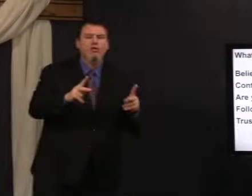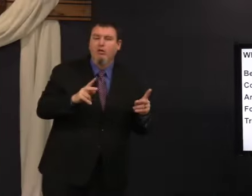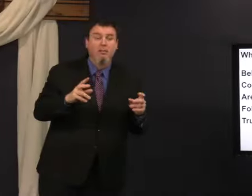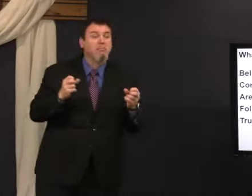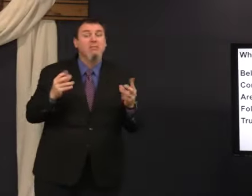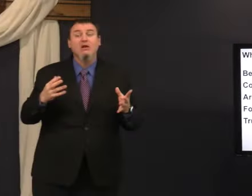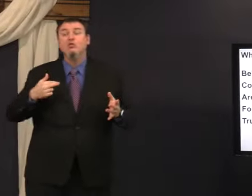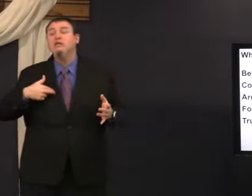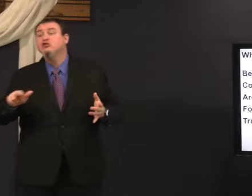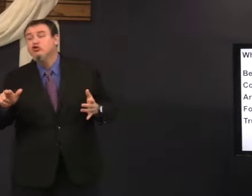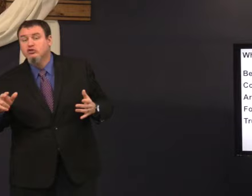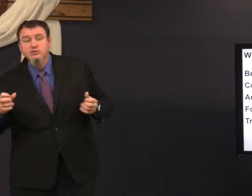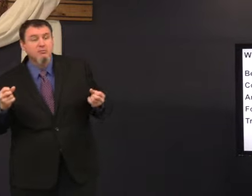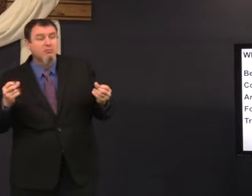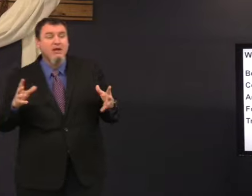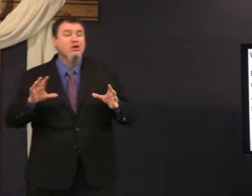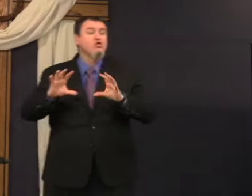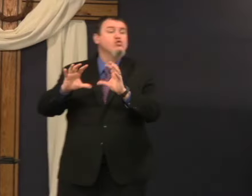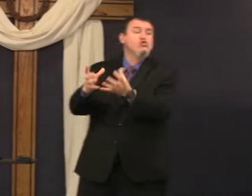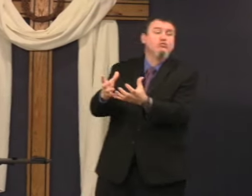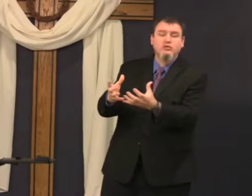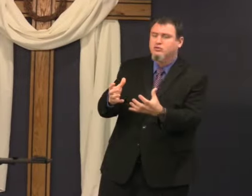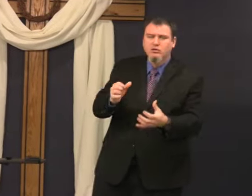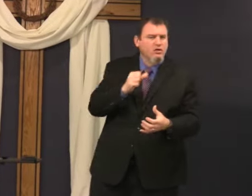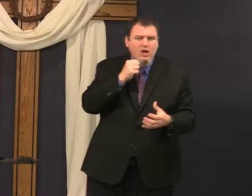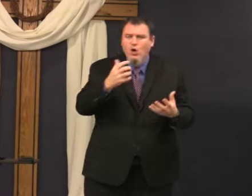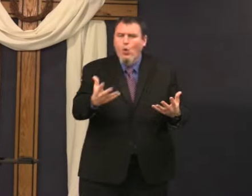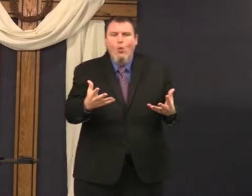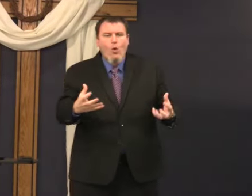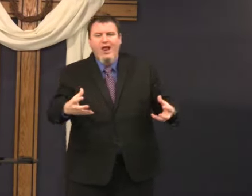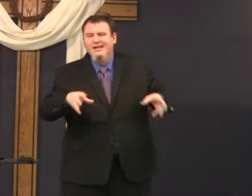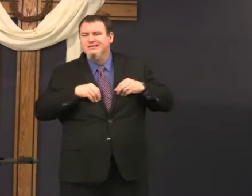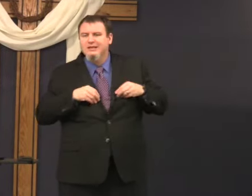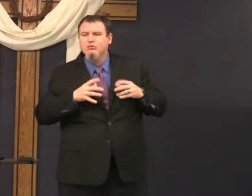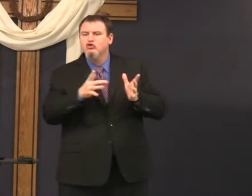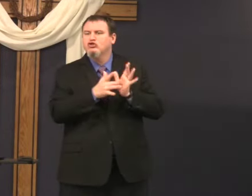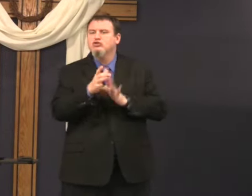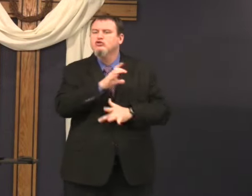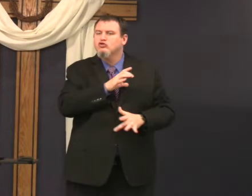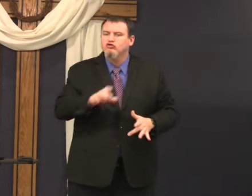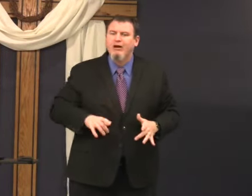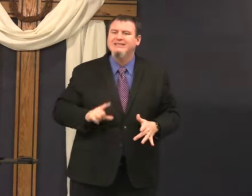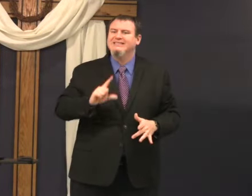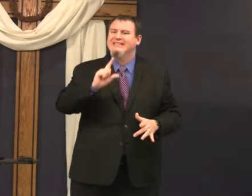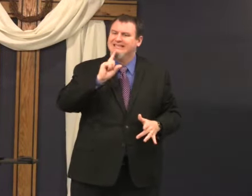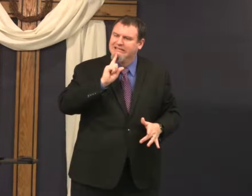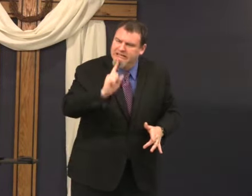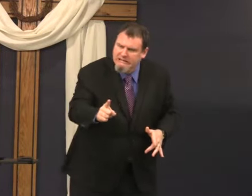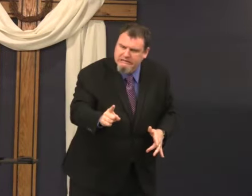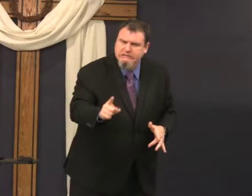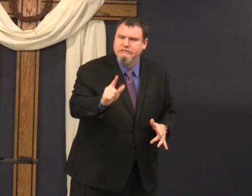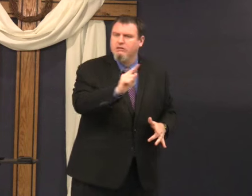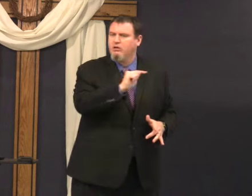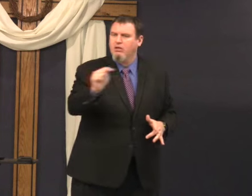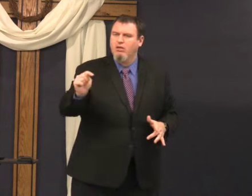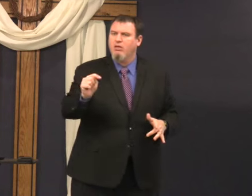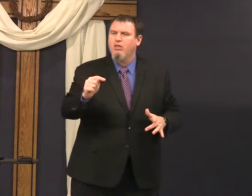And many people, many religions, many groups don't want to accept that Jesus Christ is